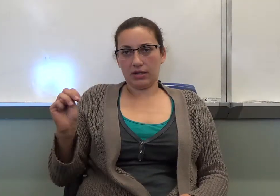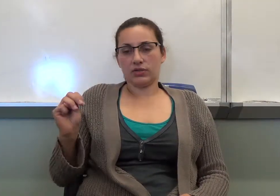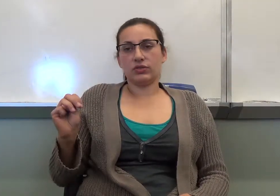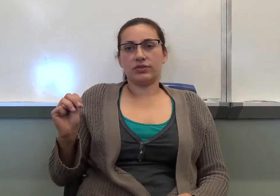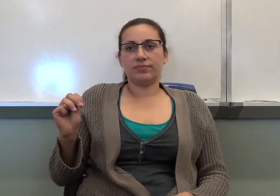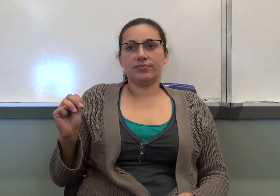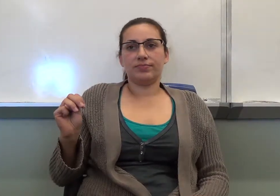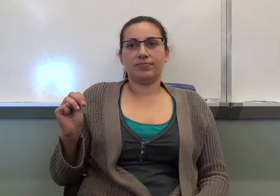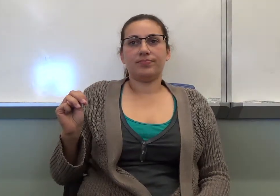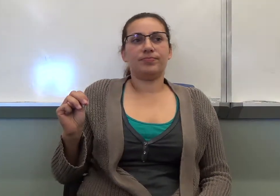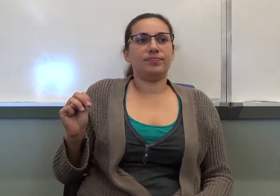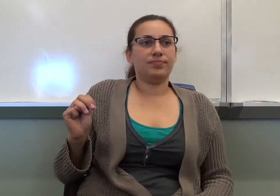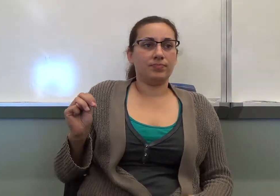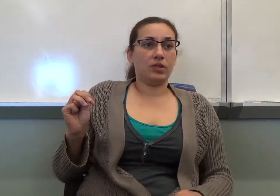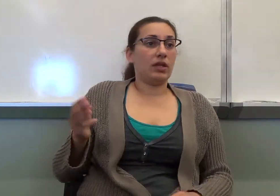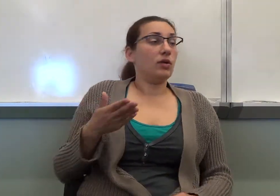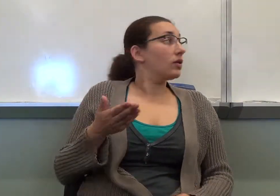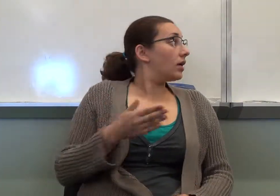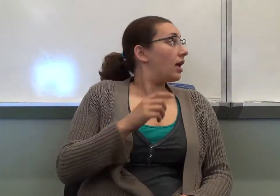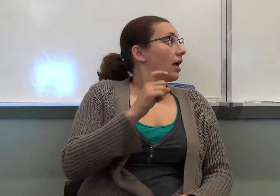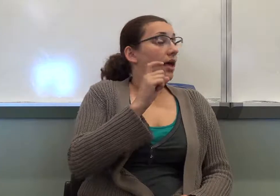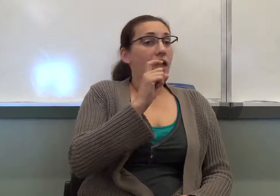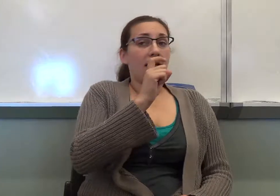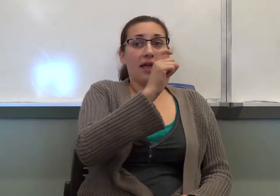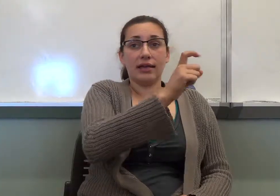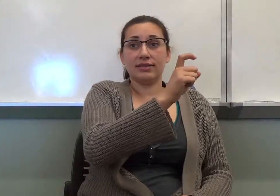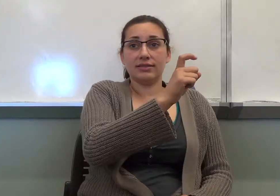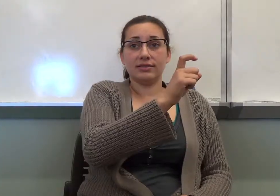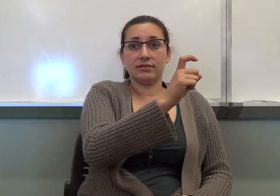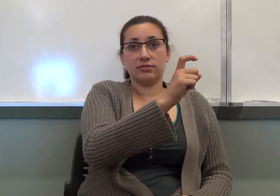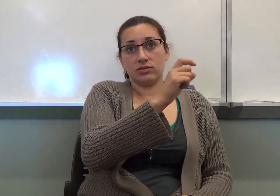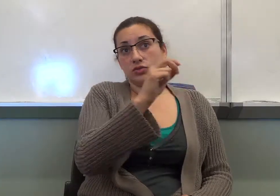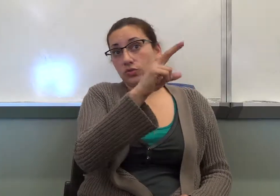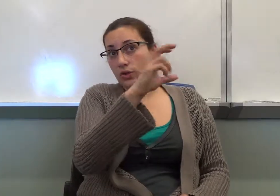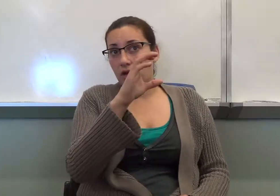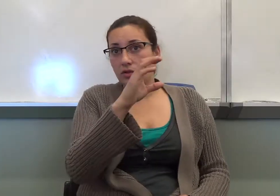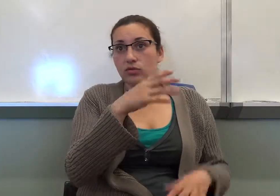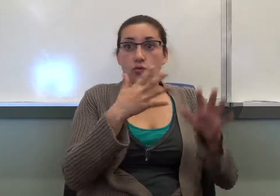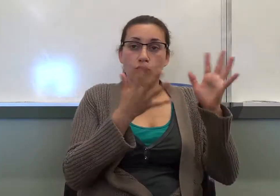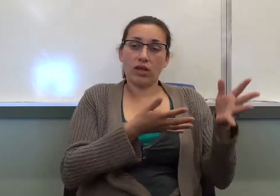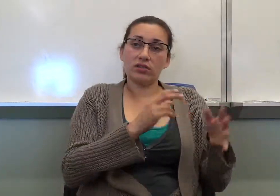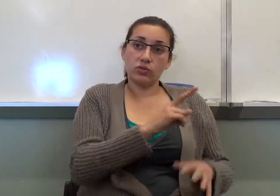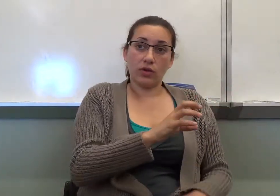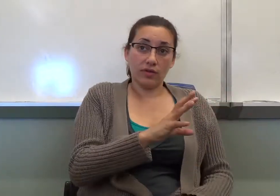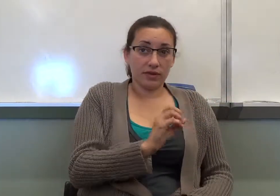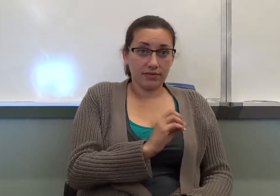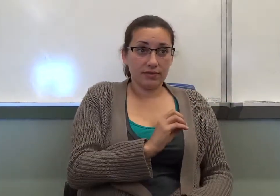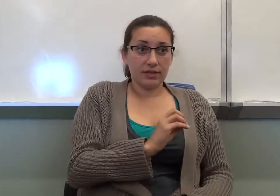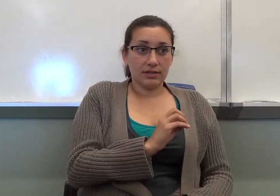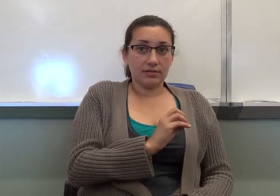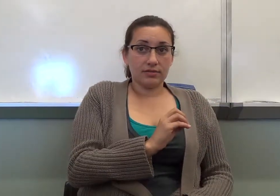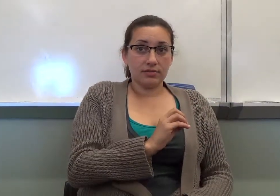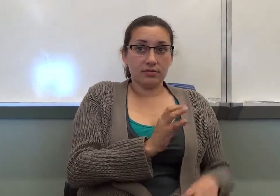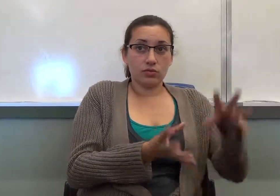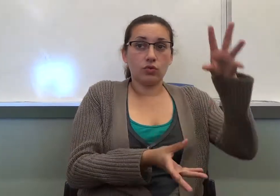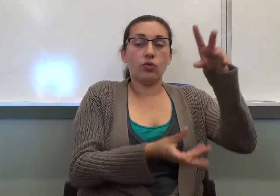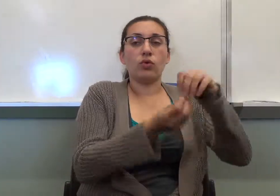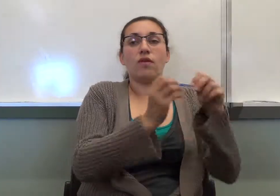Likewise over here, X, well this is 300 and the rest is 250, so that gives you a total of 550